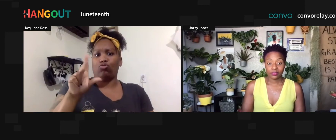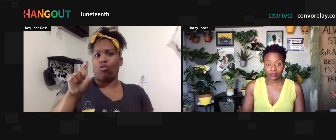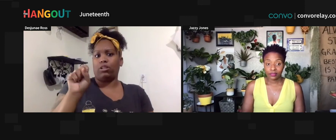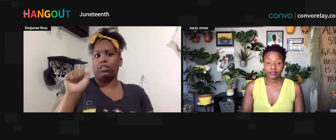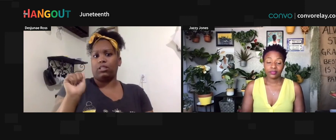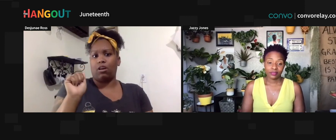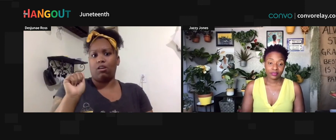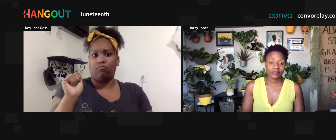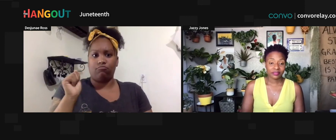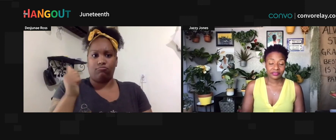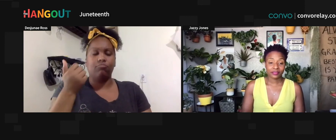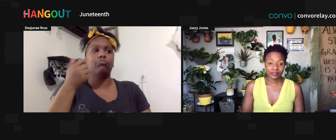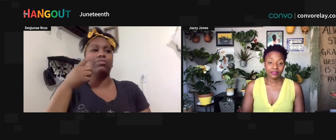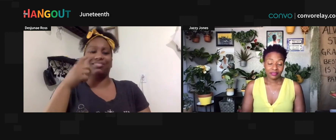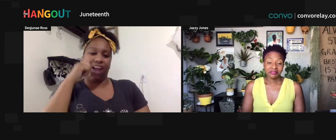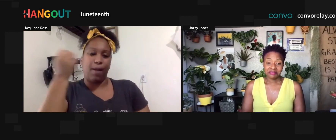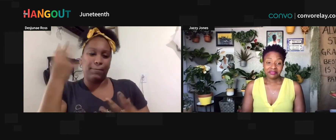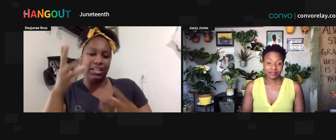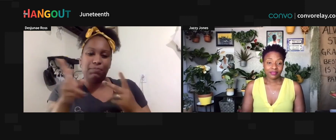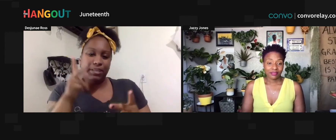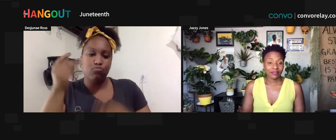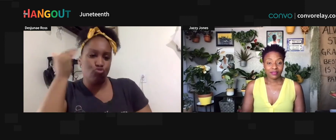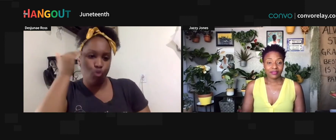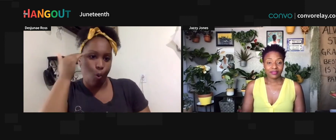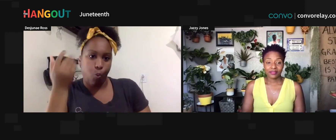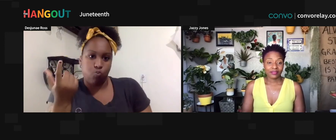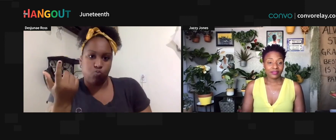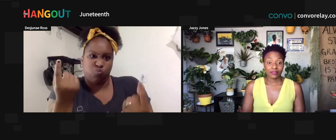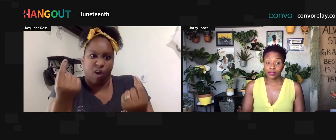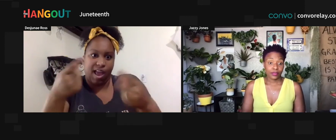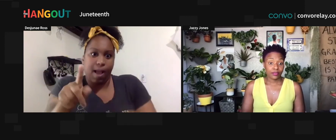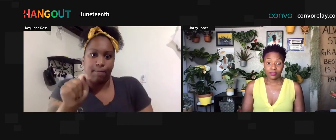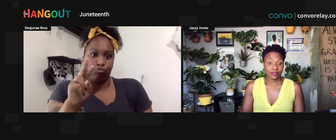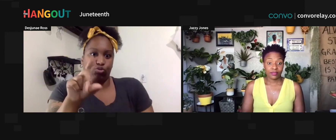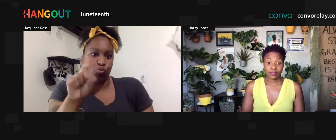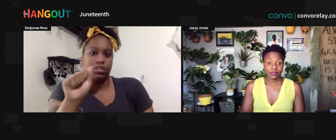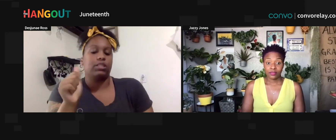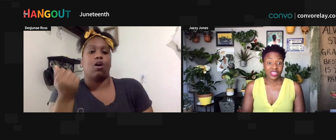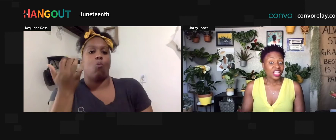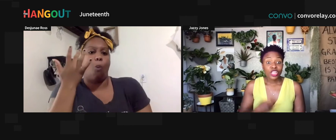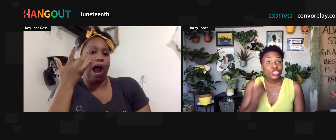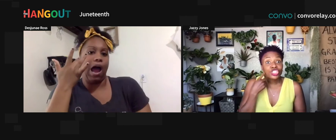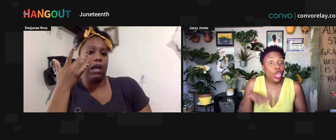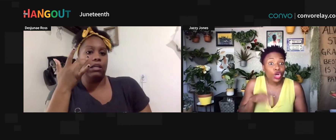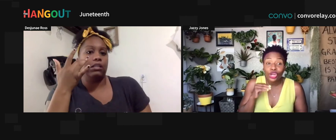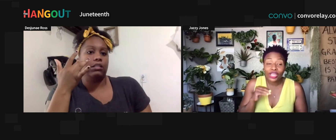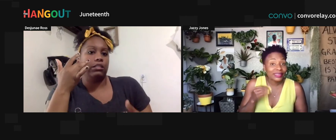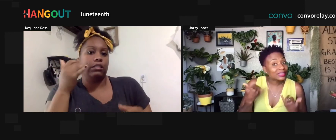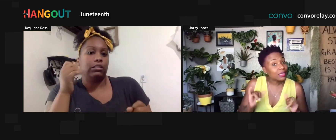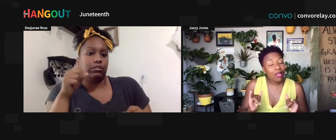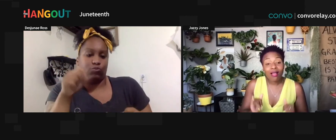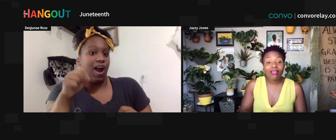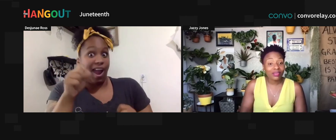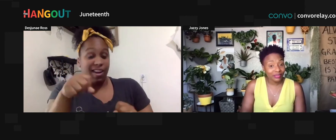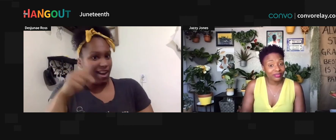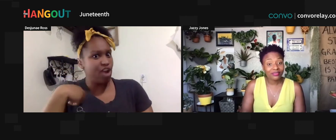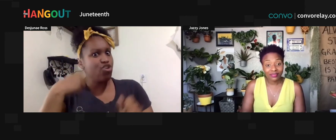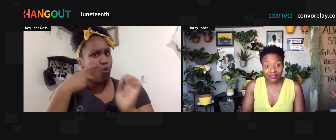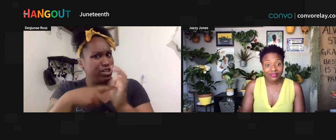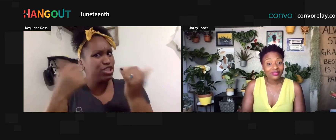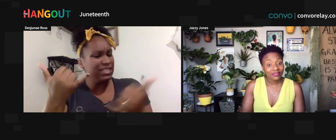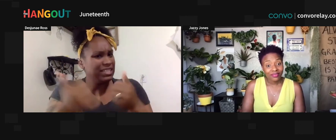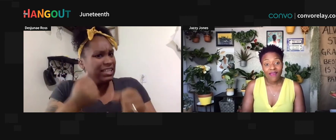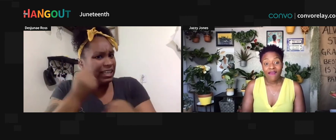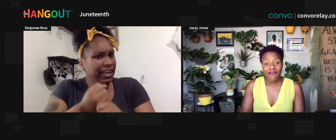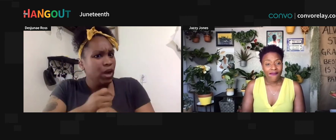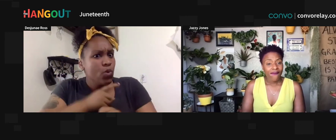the history of what has happened, the history behind Tulsa. I know not many people actually know what happened there, and so they give people the opportunity to